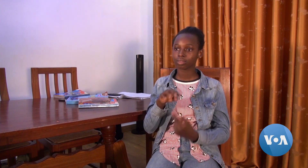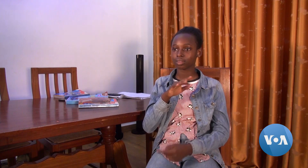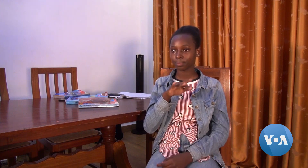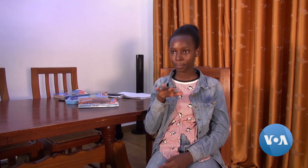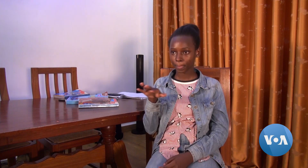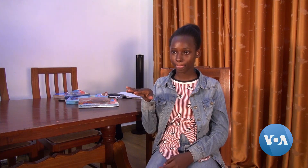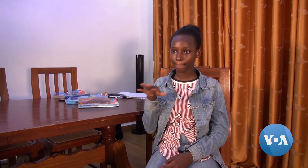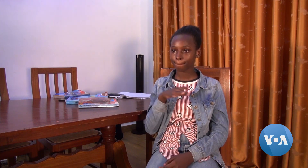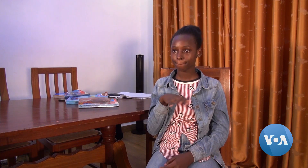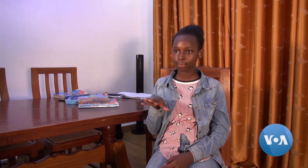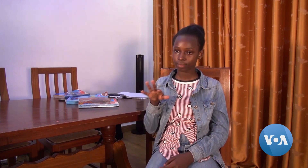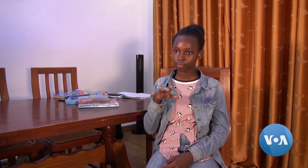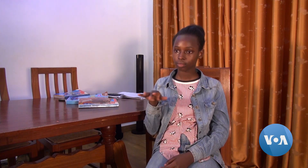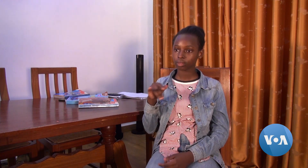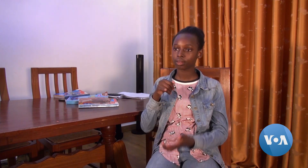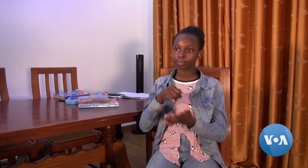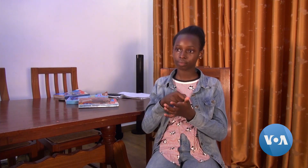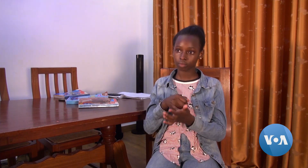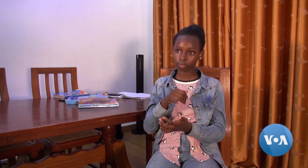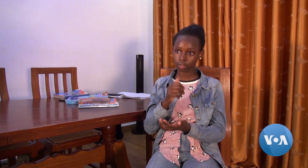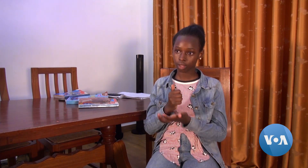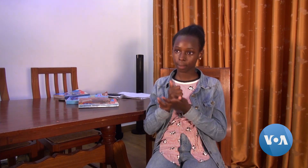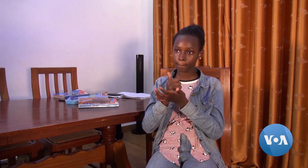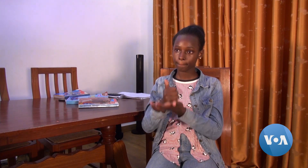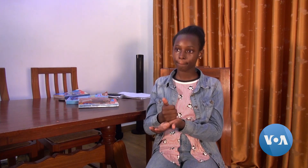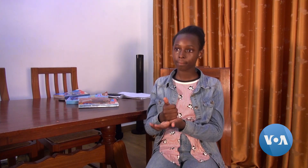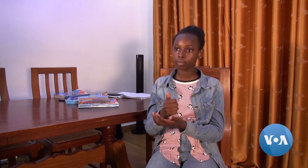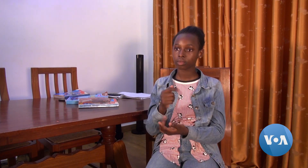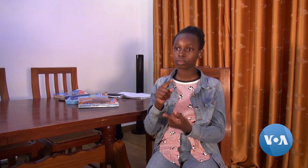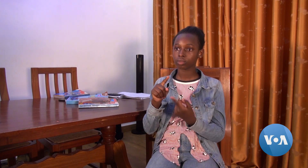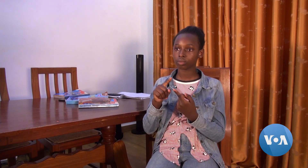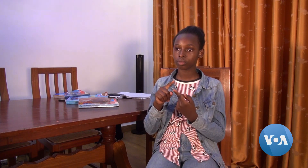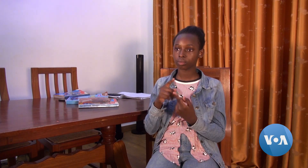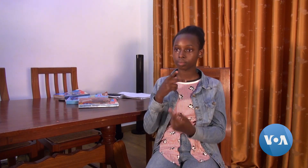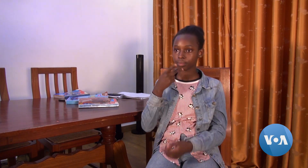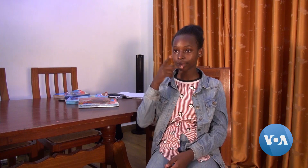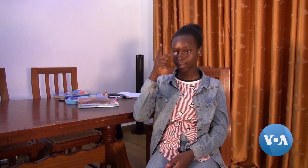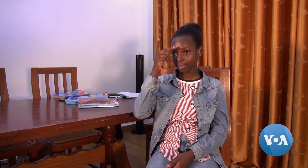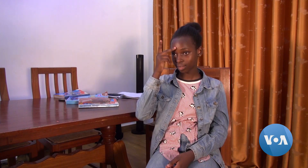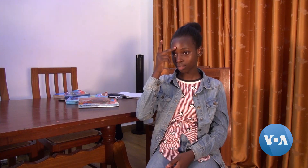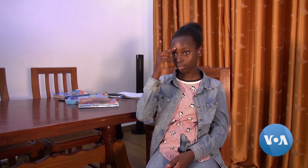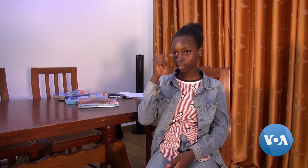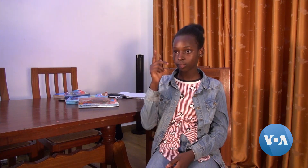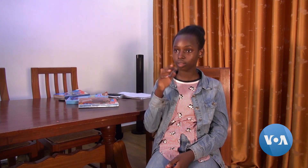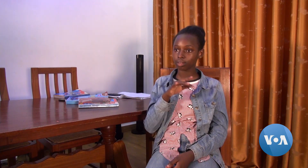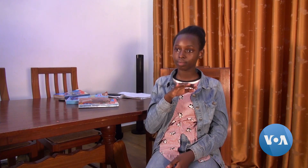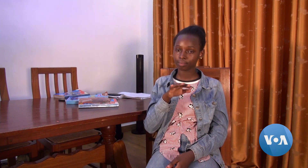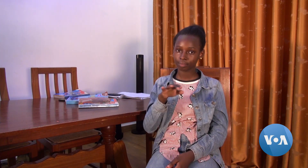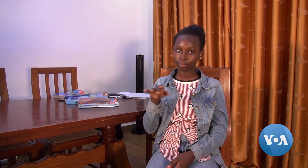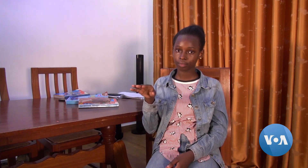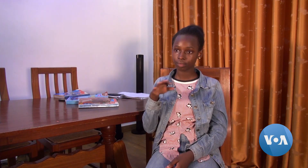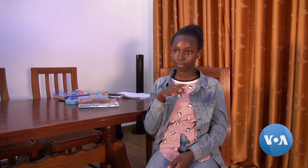to fingerspelling, it helps to remind them.